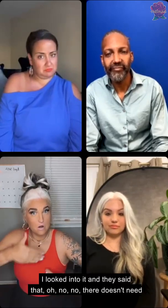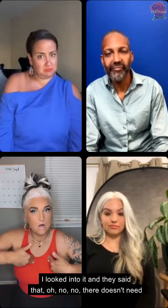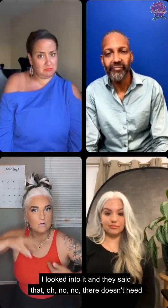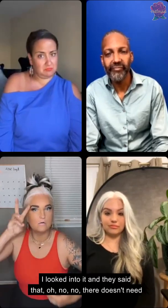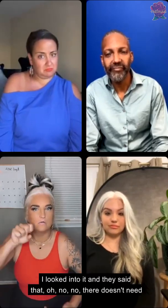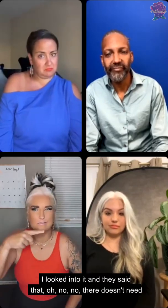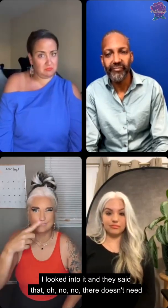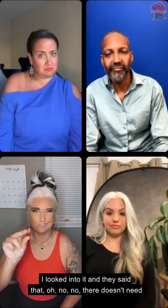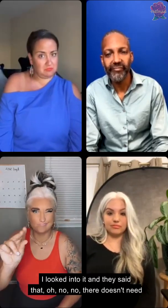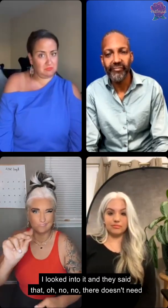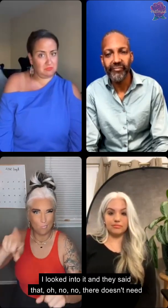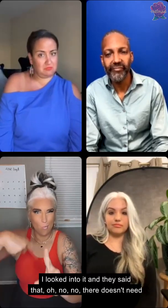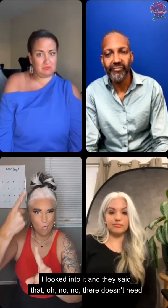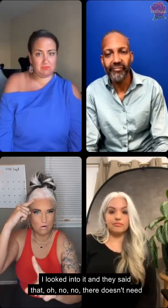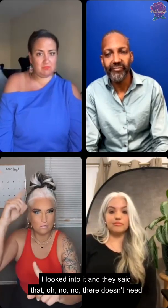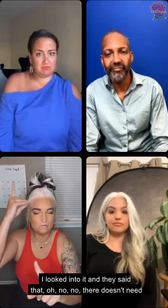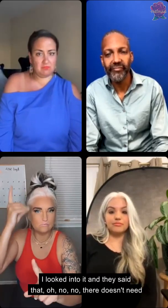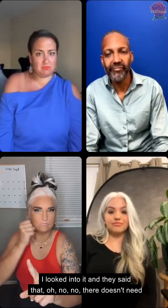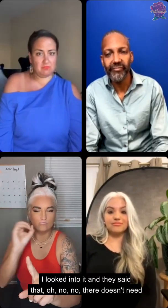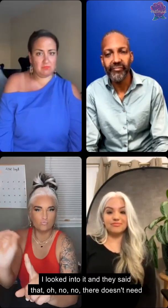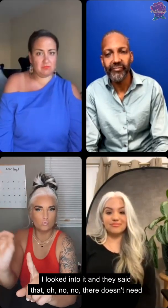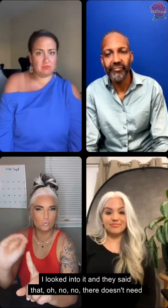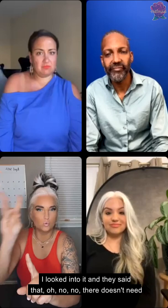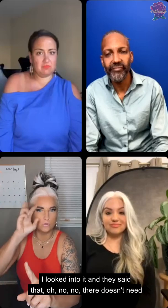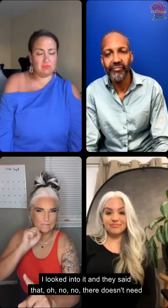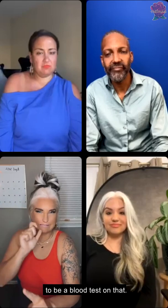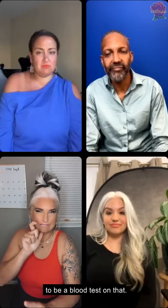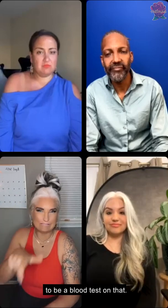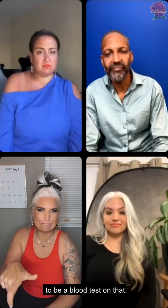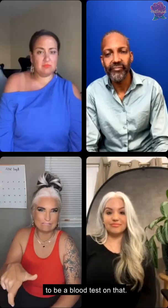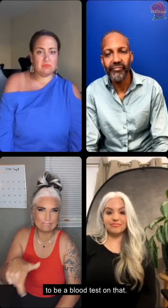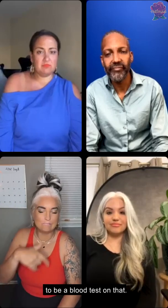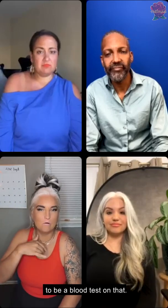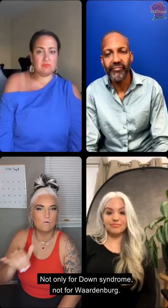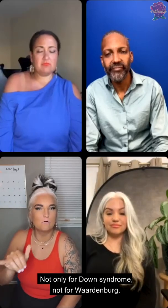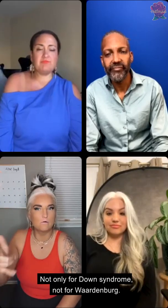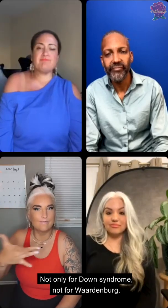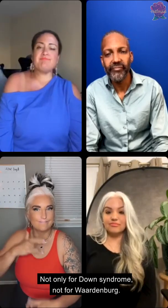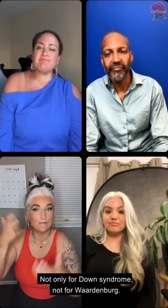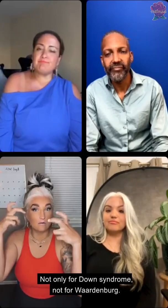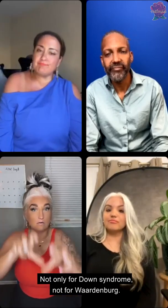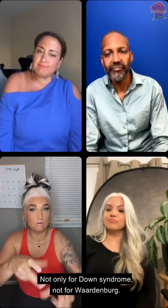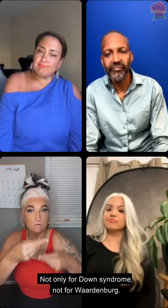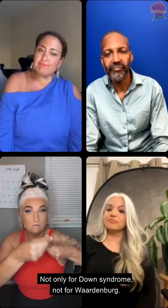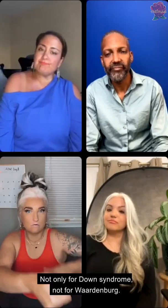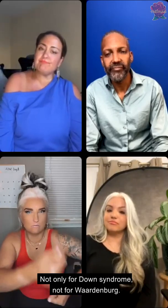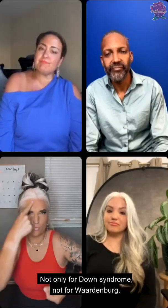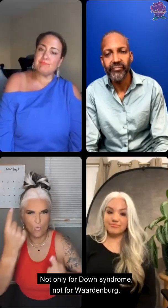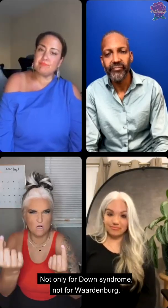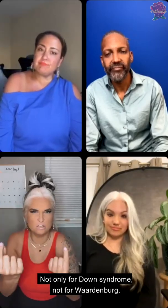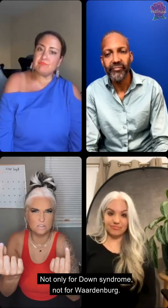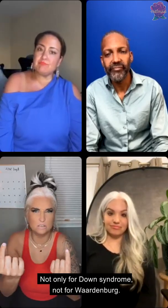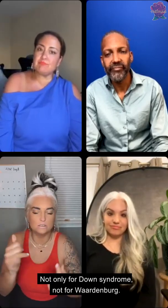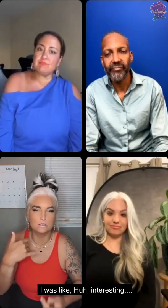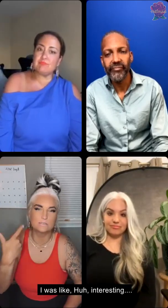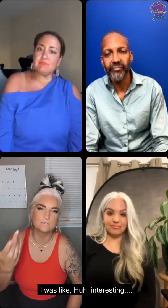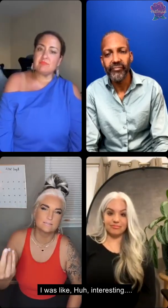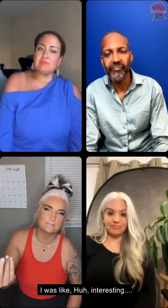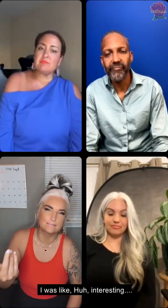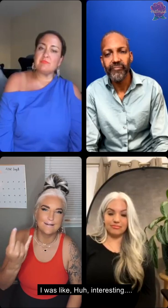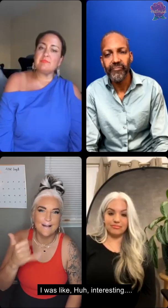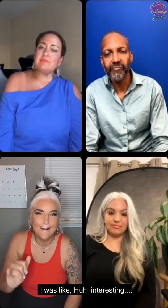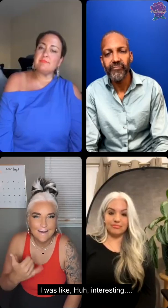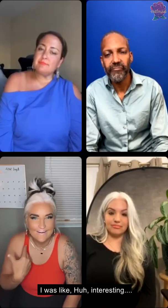was pregnant, I looked into it and they said that, oh, no, there doesn't need to be a blood test on that. Not only for Down syndrome, not for